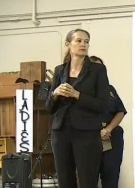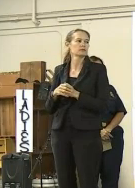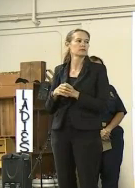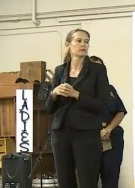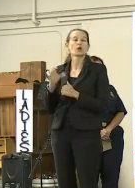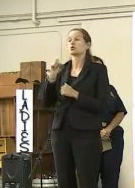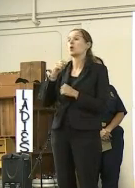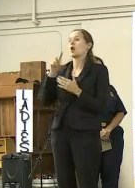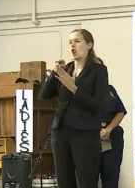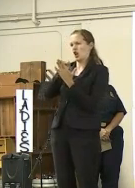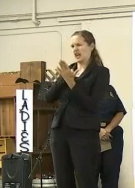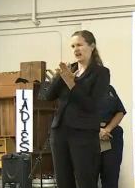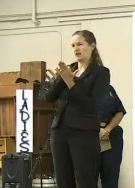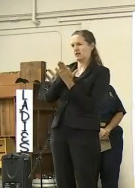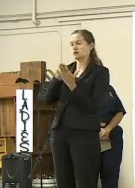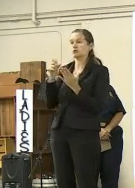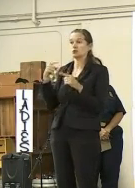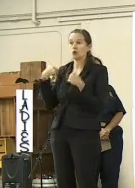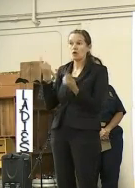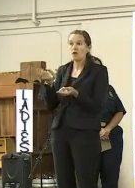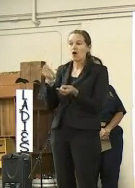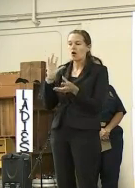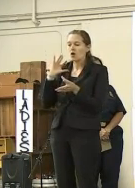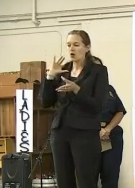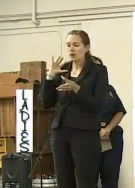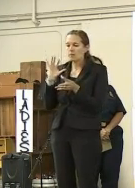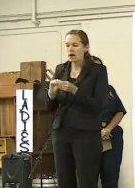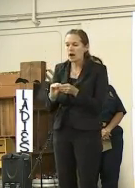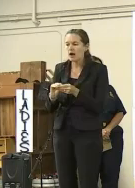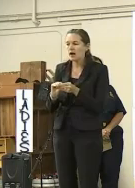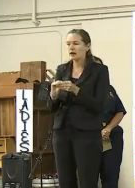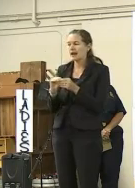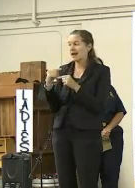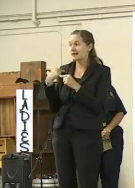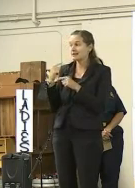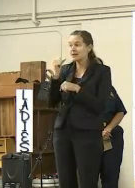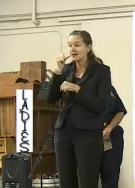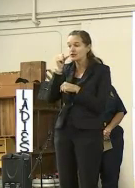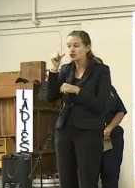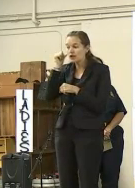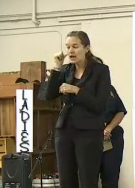So far right now, combined year-to-date, as of yesterday, we've had